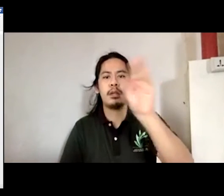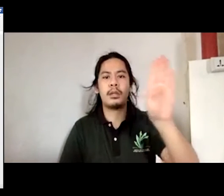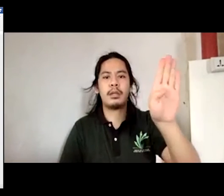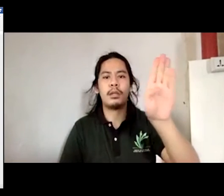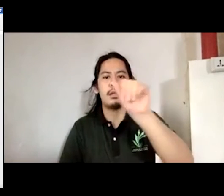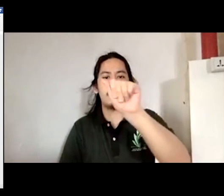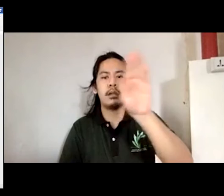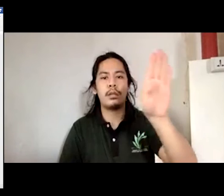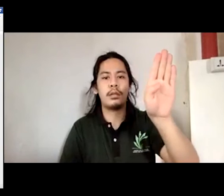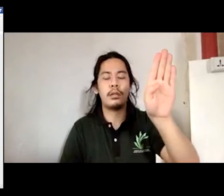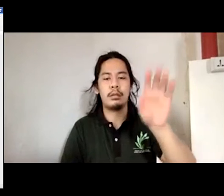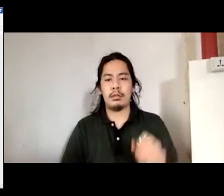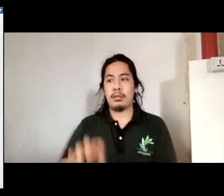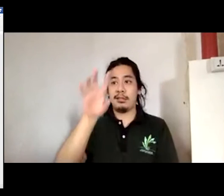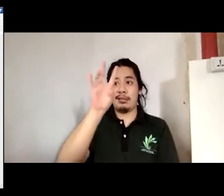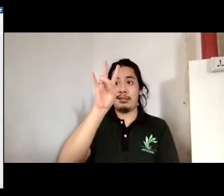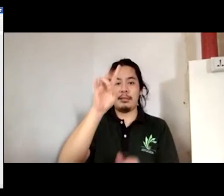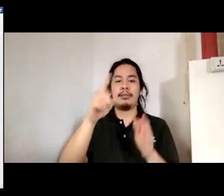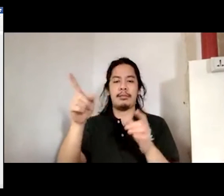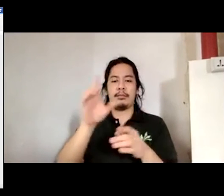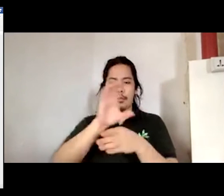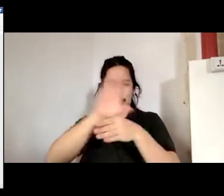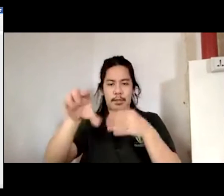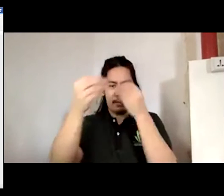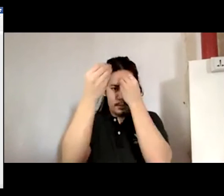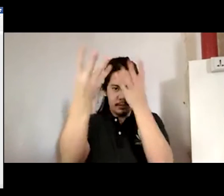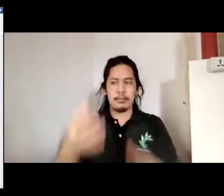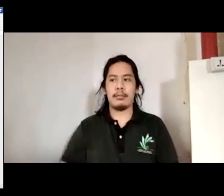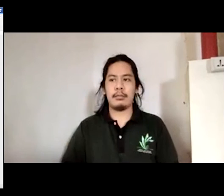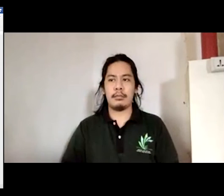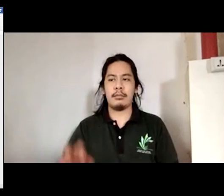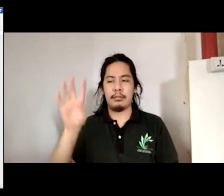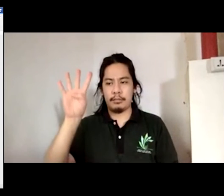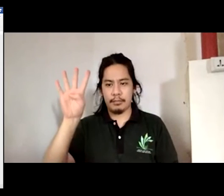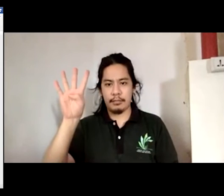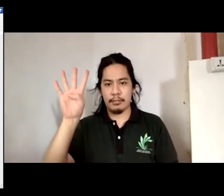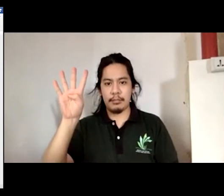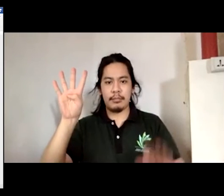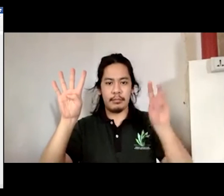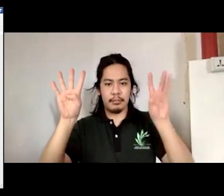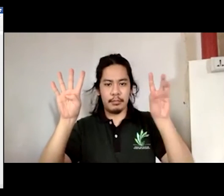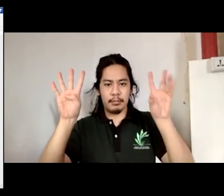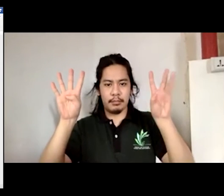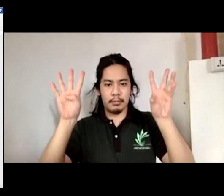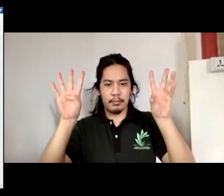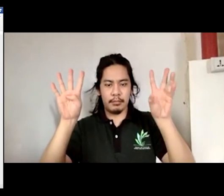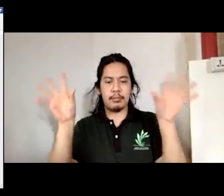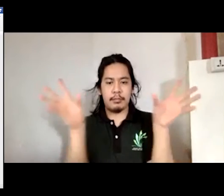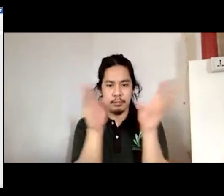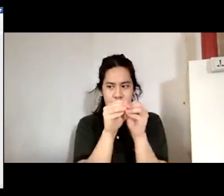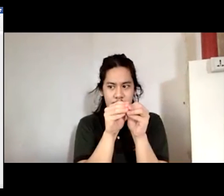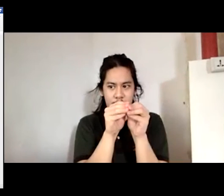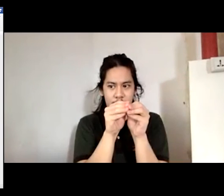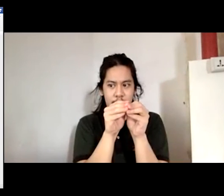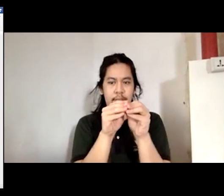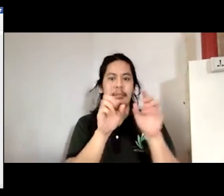So 7. For perhaps we could do an A and B so that we can do both ways. So